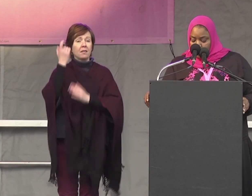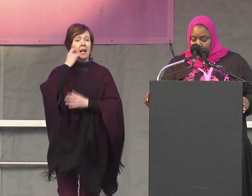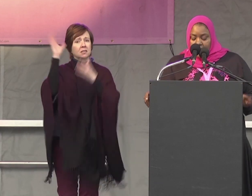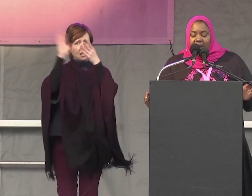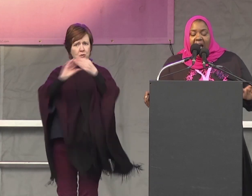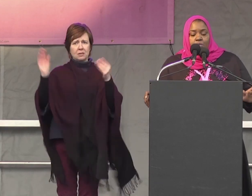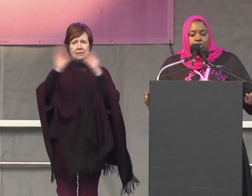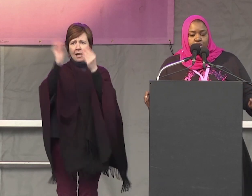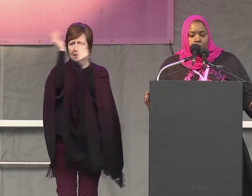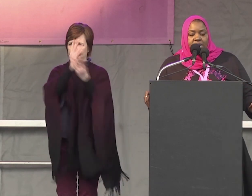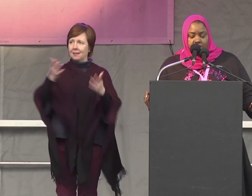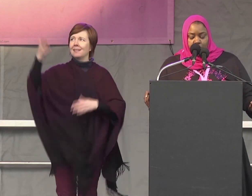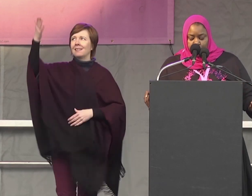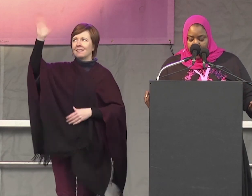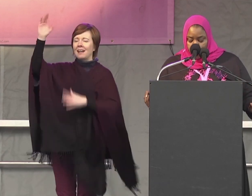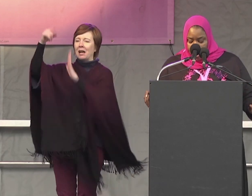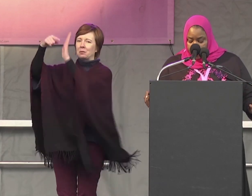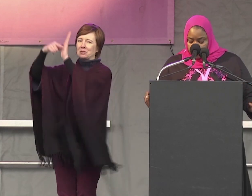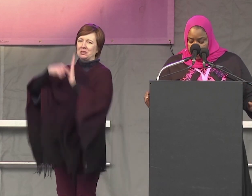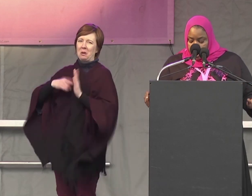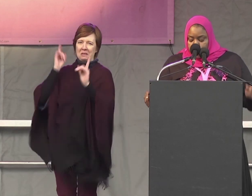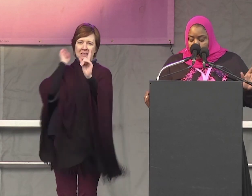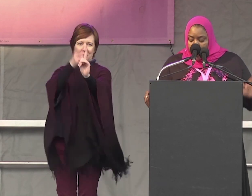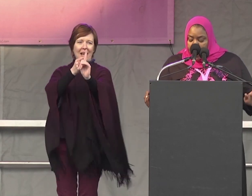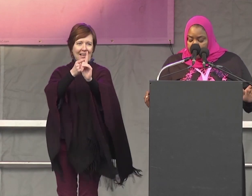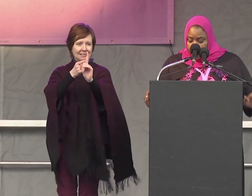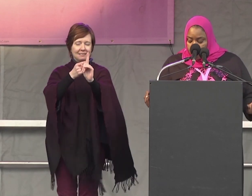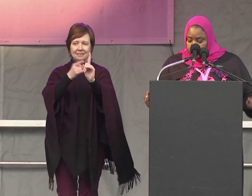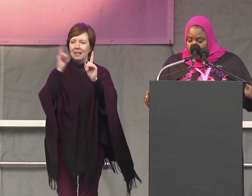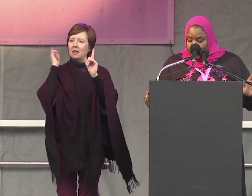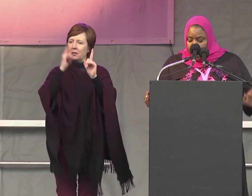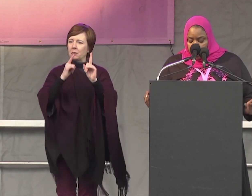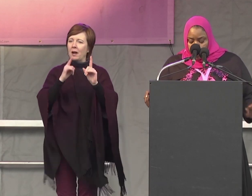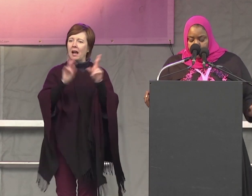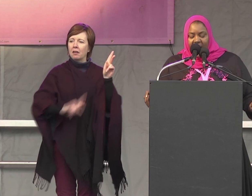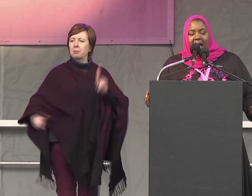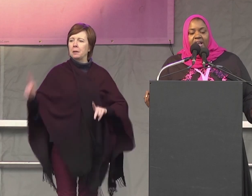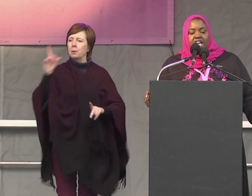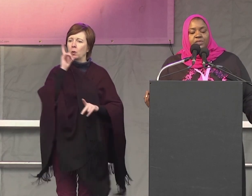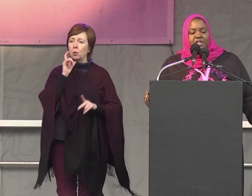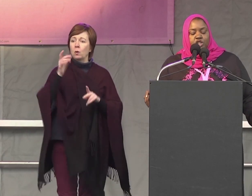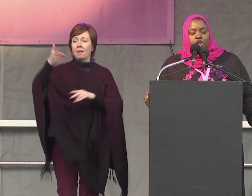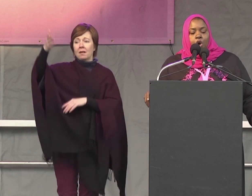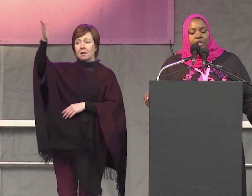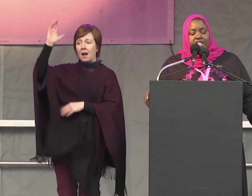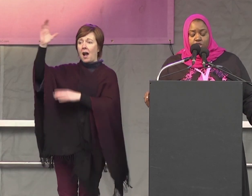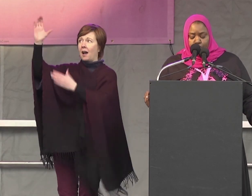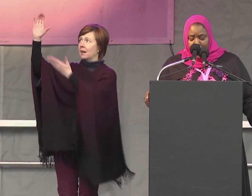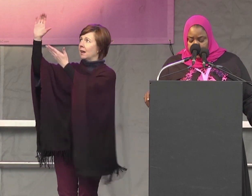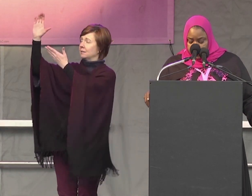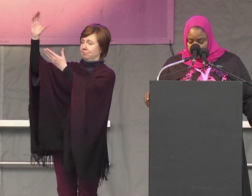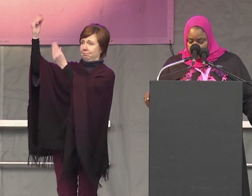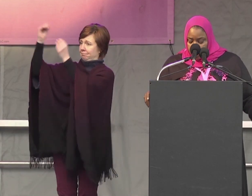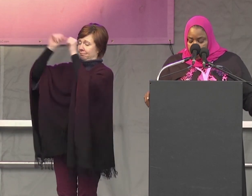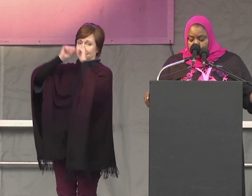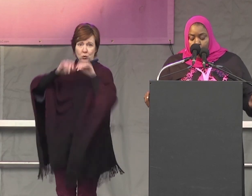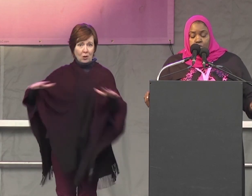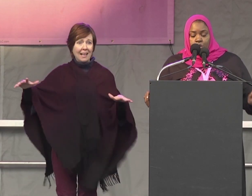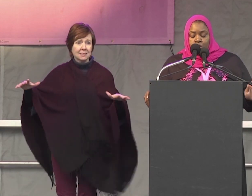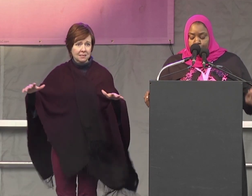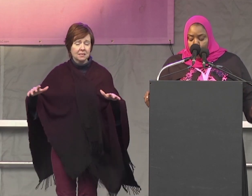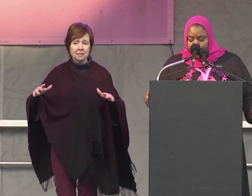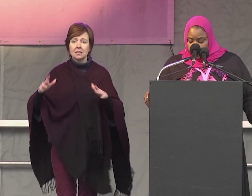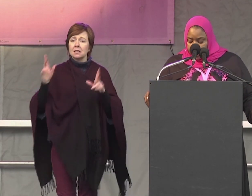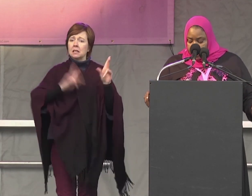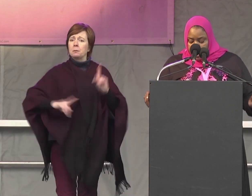recited, God will show us a straight way. The way of those upon whom God has bestowed his grace,